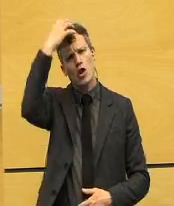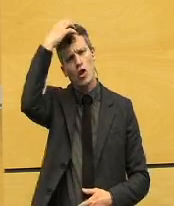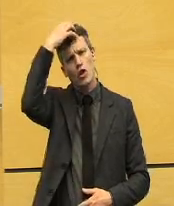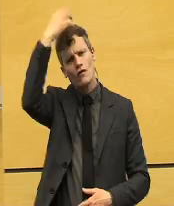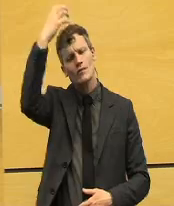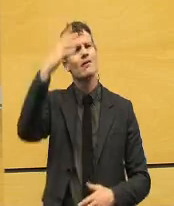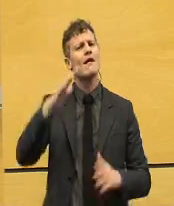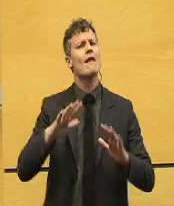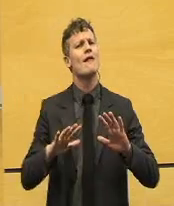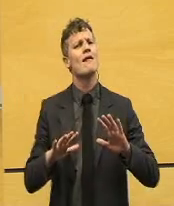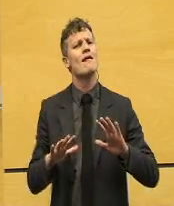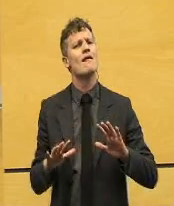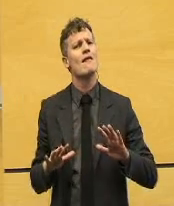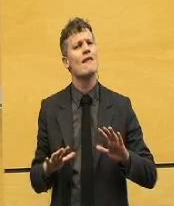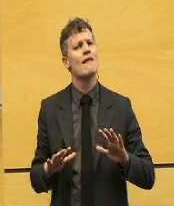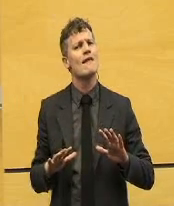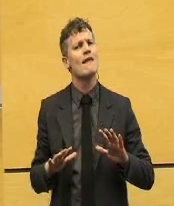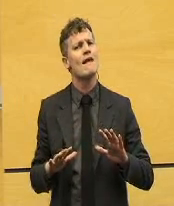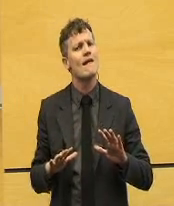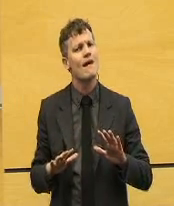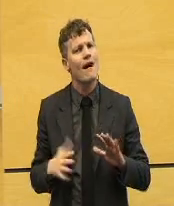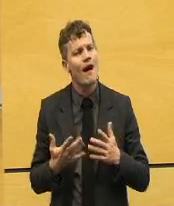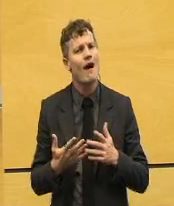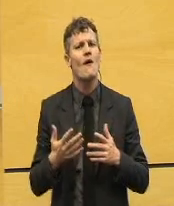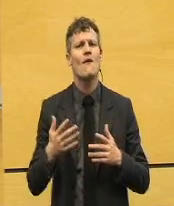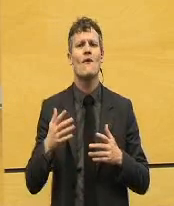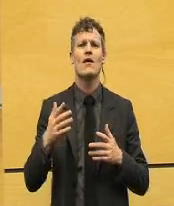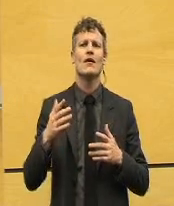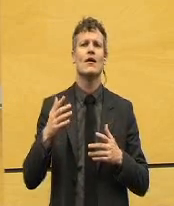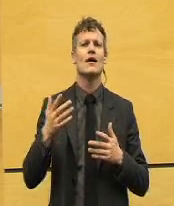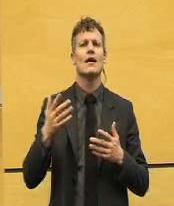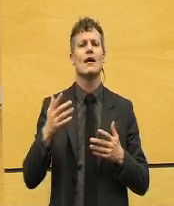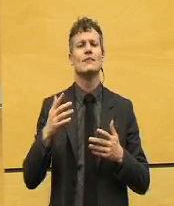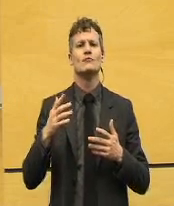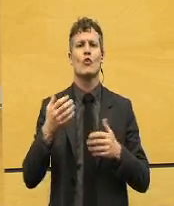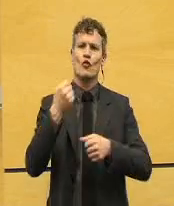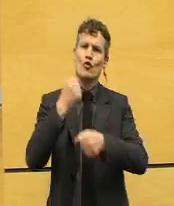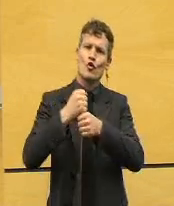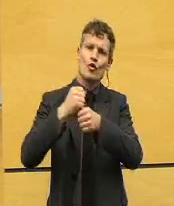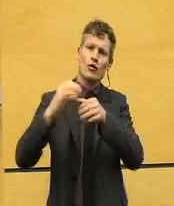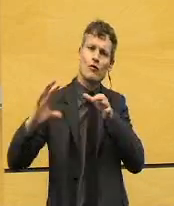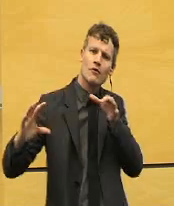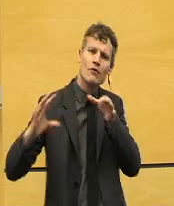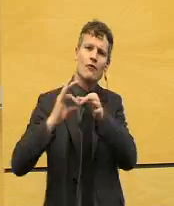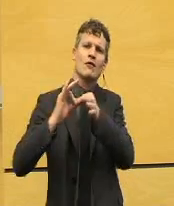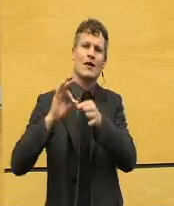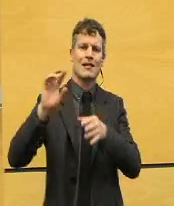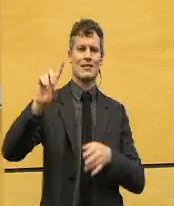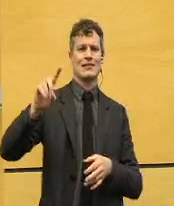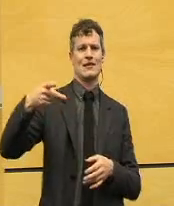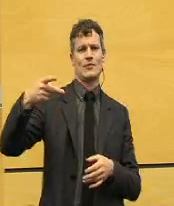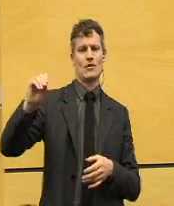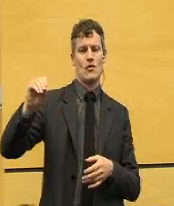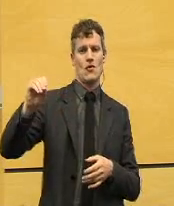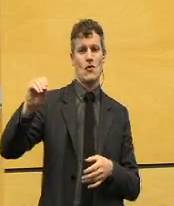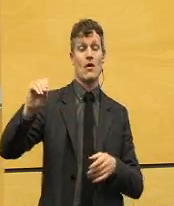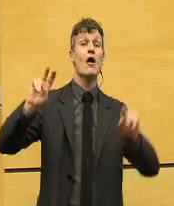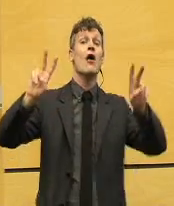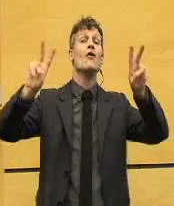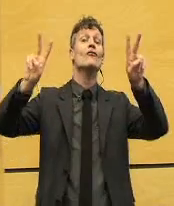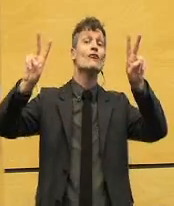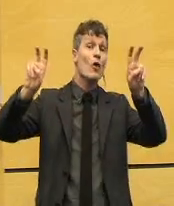actively DPOs in the design of disaster risk reduction